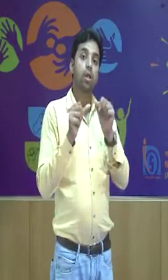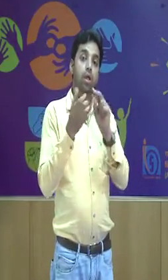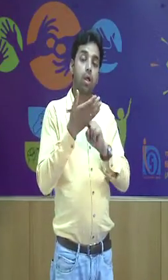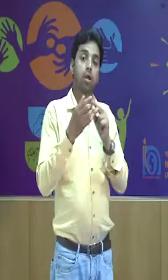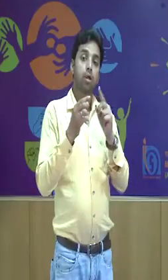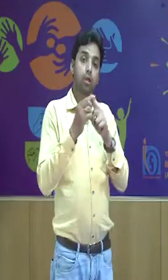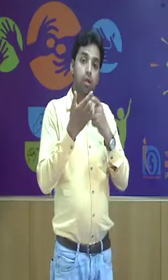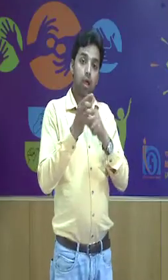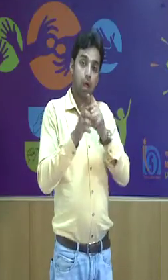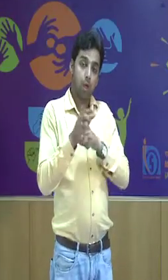anuloma